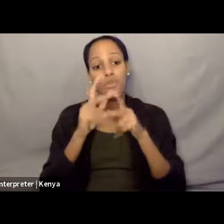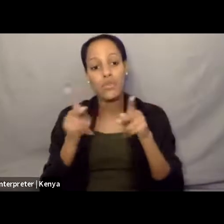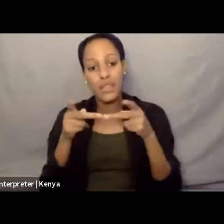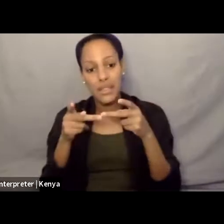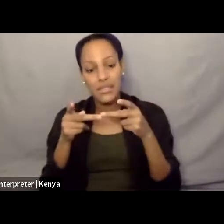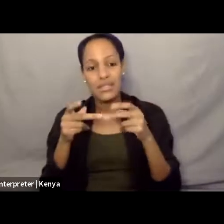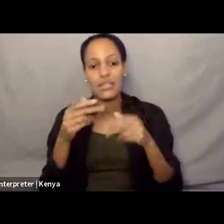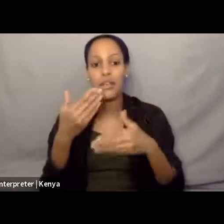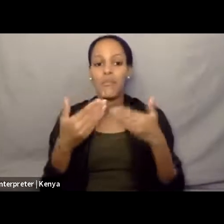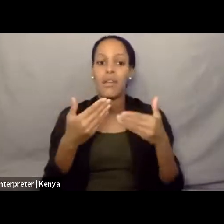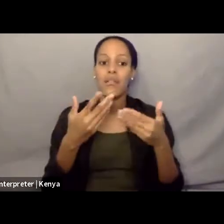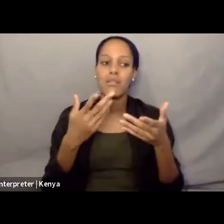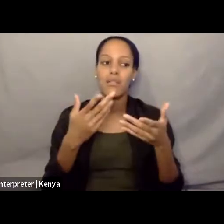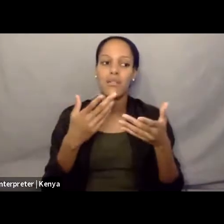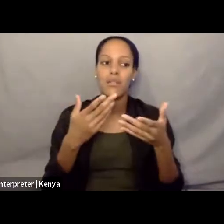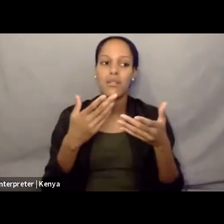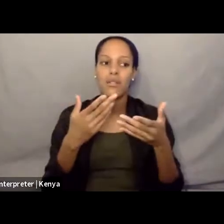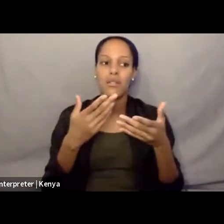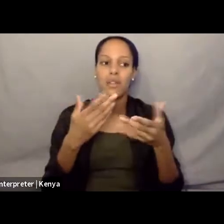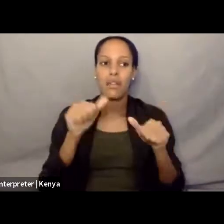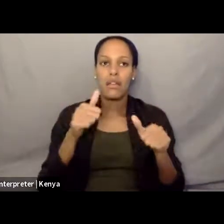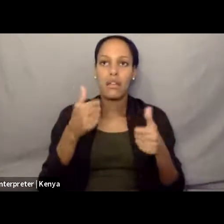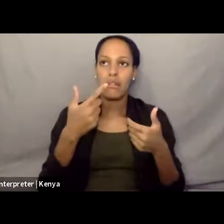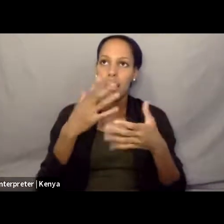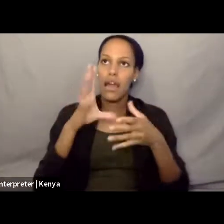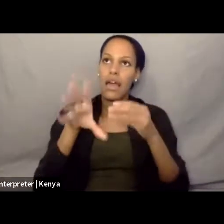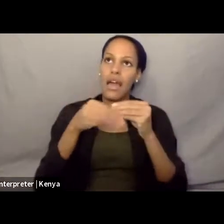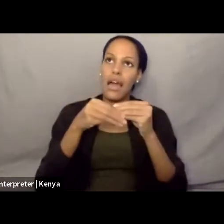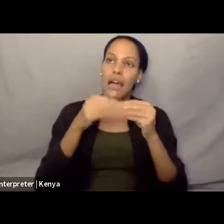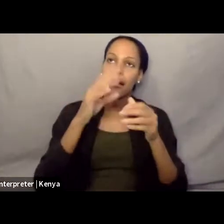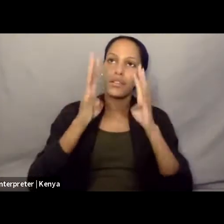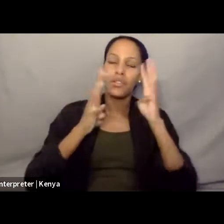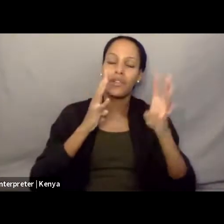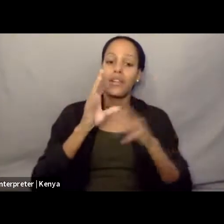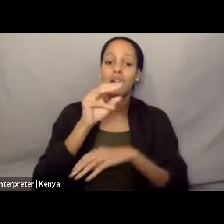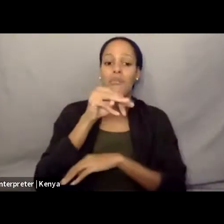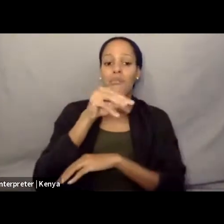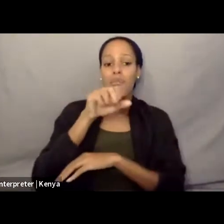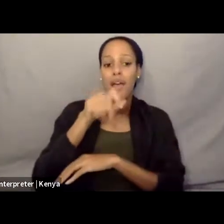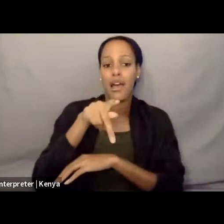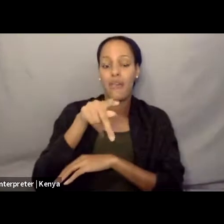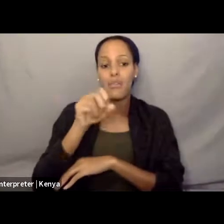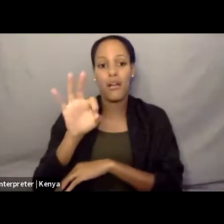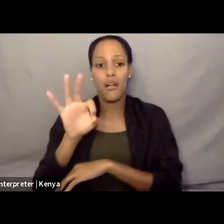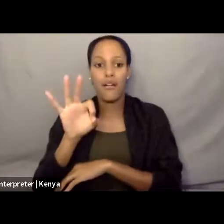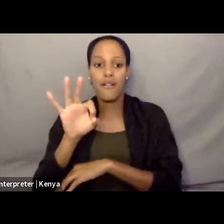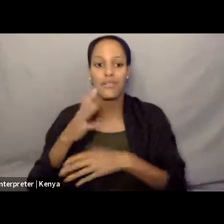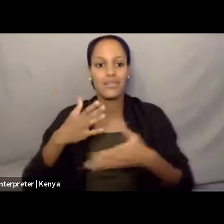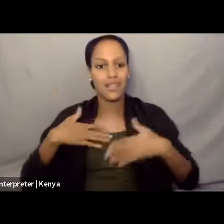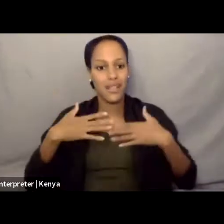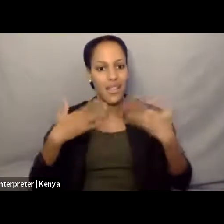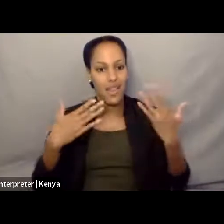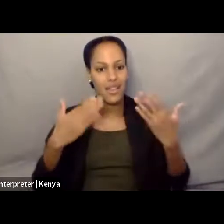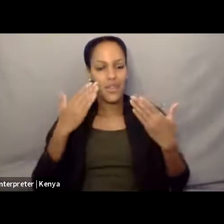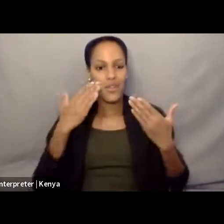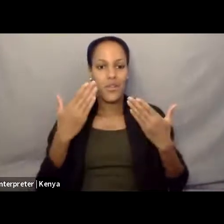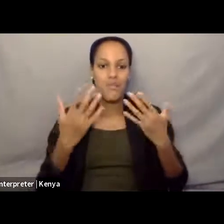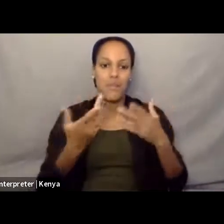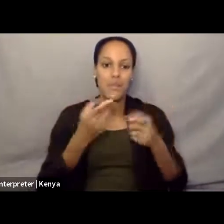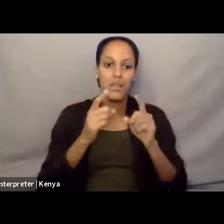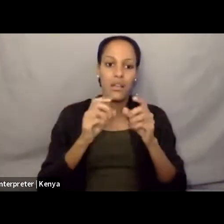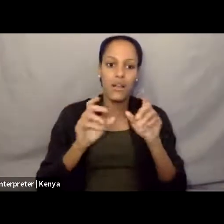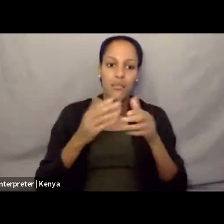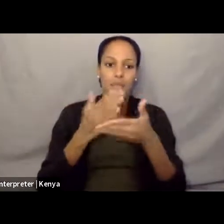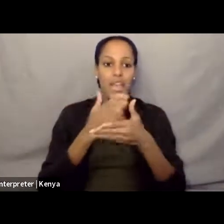form a kind of atlas or map of delights, which is a very good idea for a book, perhaps a companion book to this one, The Map